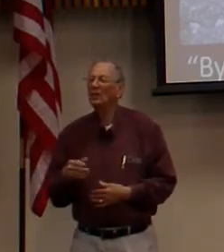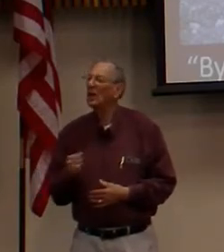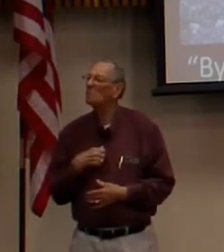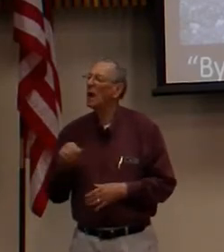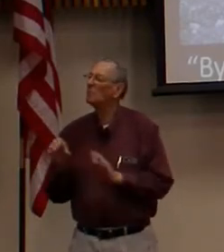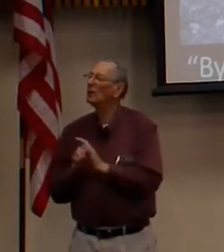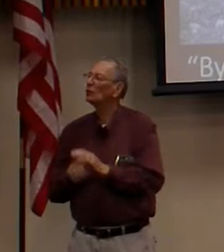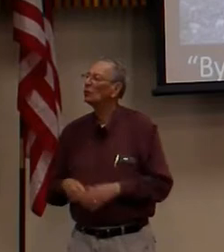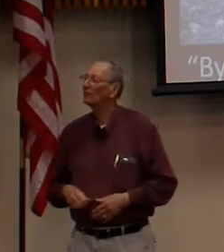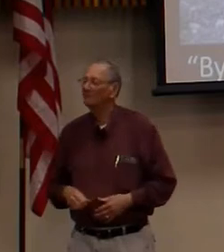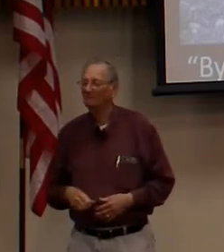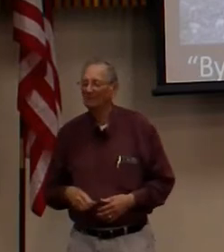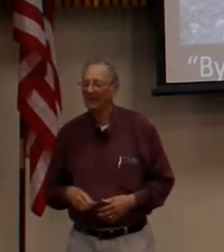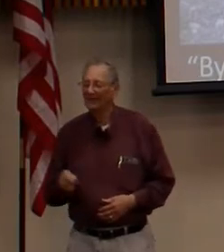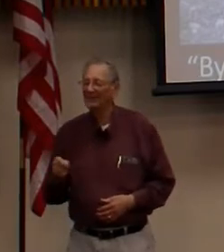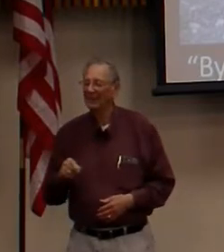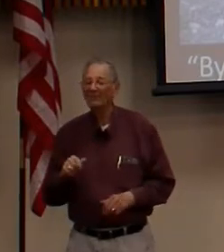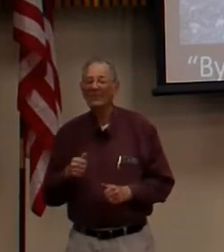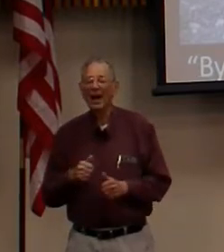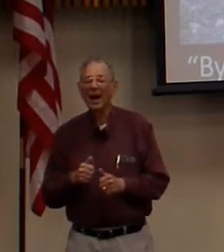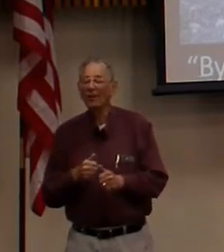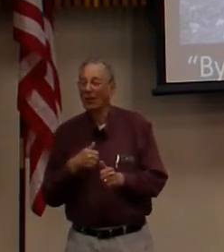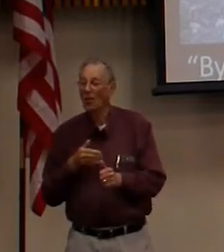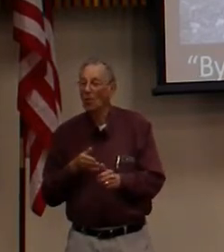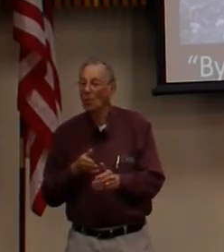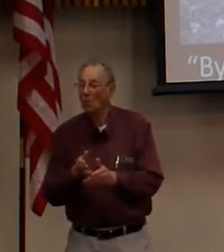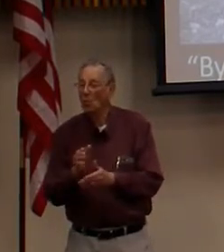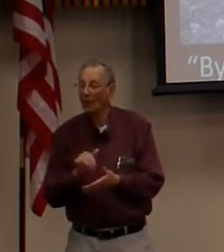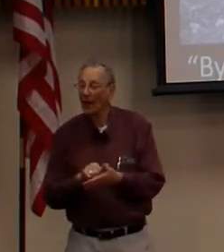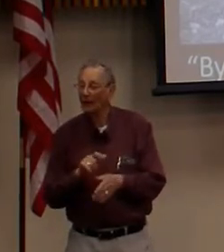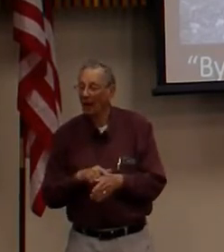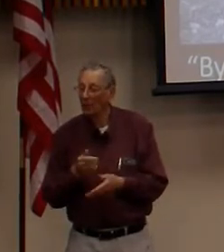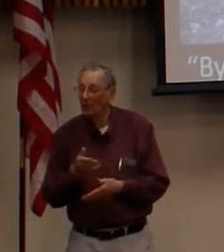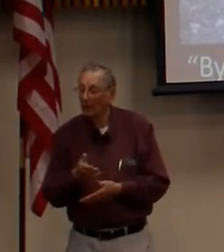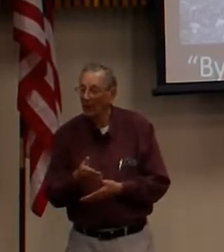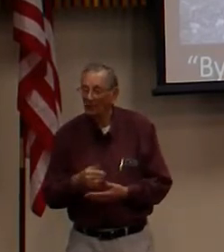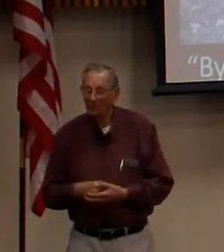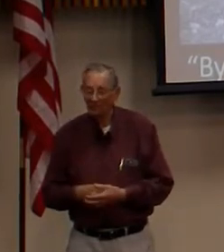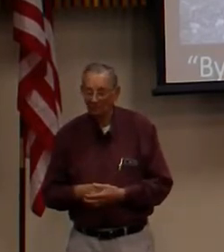picture? She followed us throughout the time that we were there.